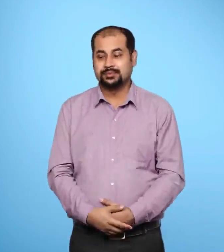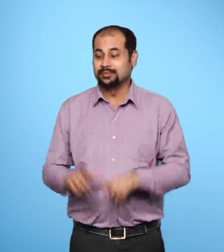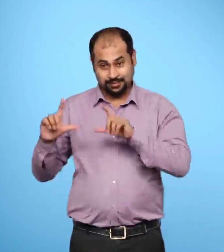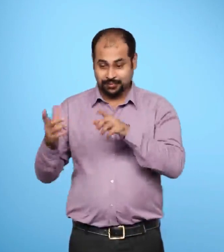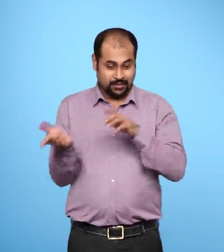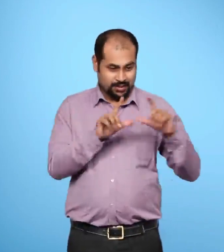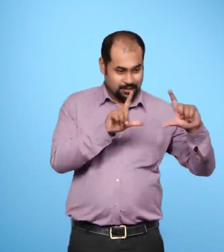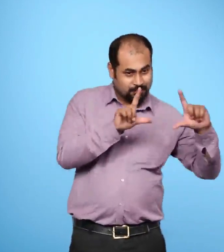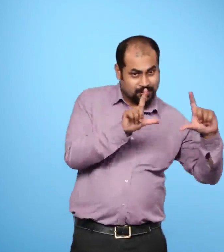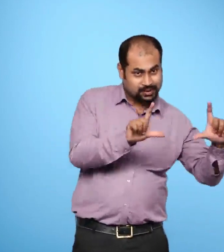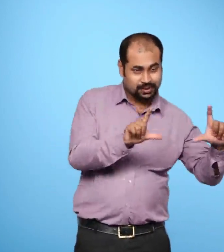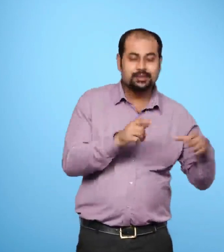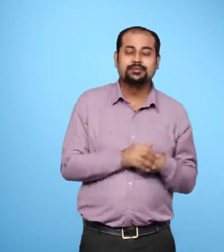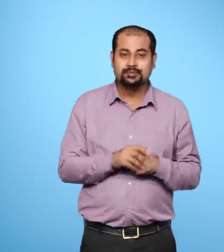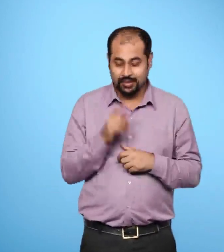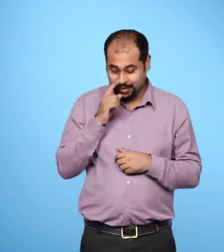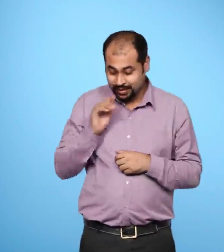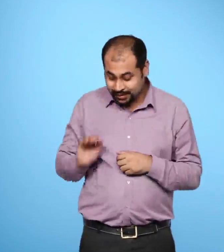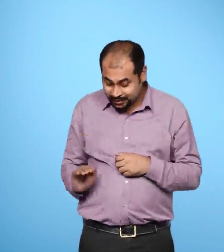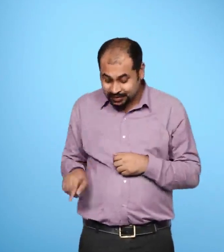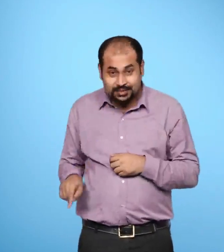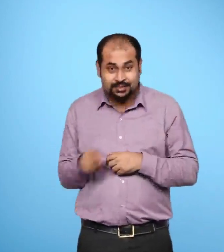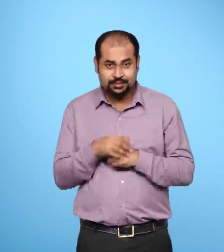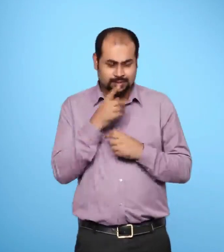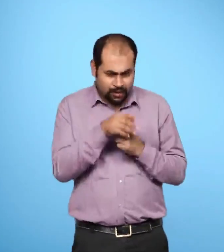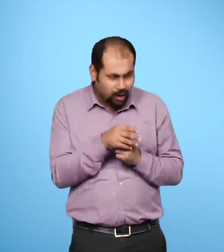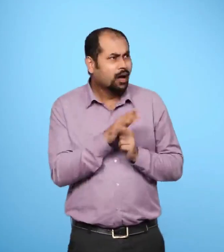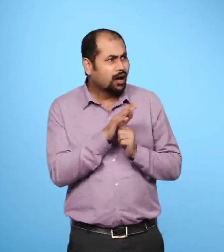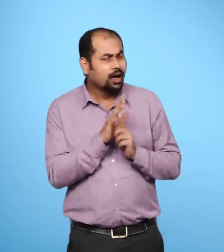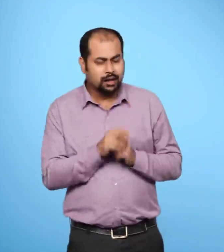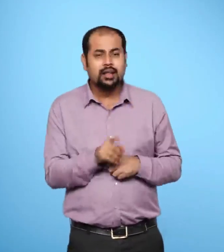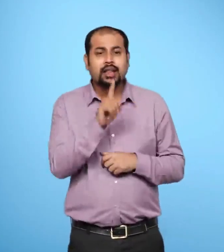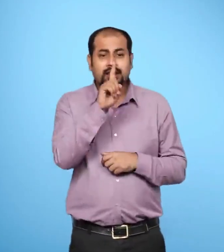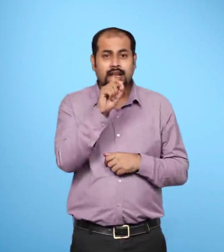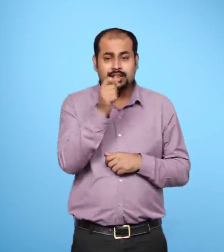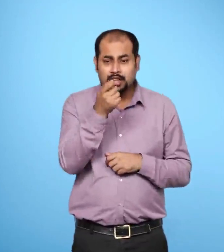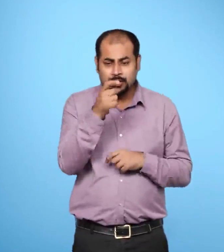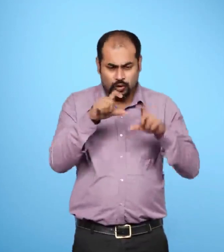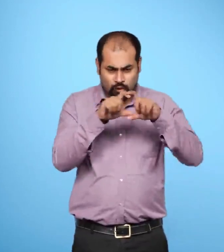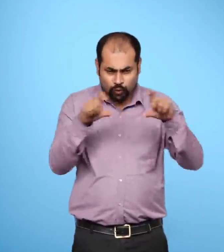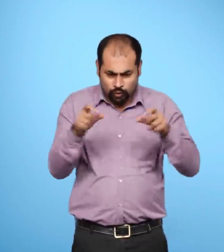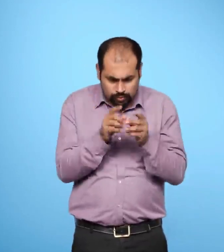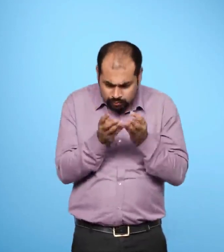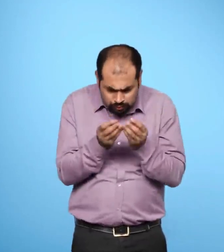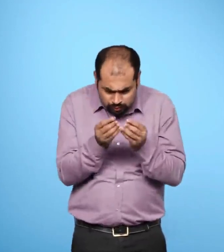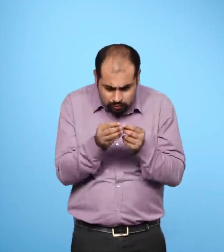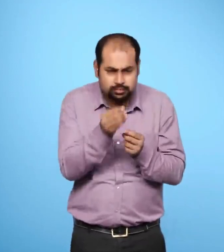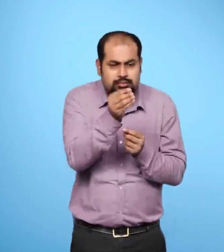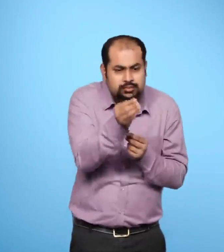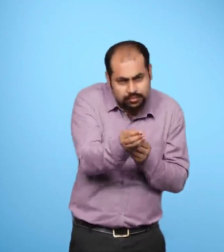Picture 3 shows a girl looking at 10 rupees note and 8 coins of 1 rupee neatly arranged